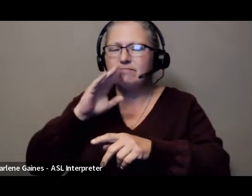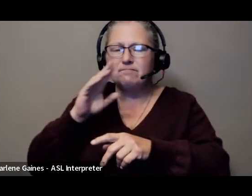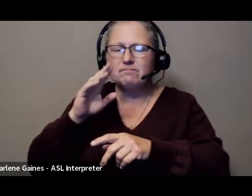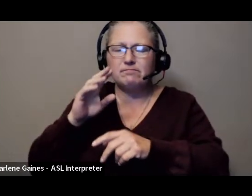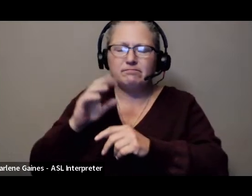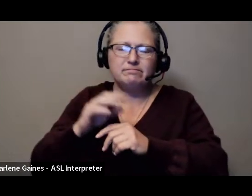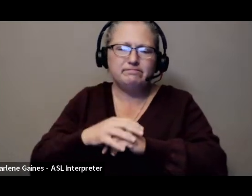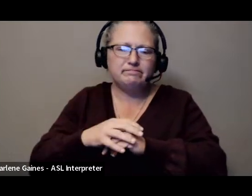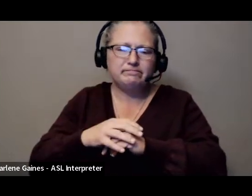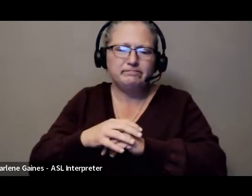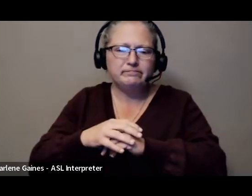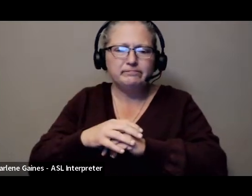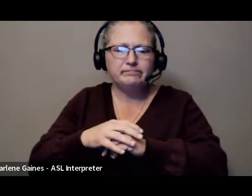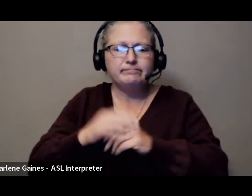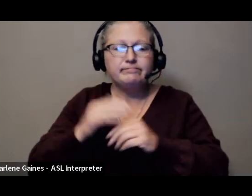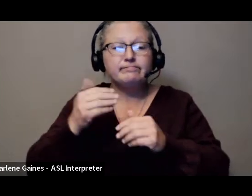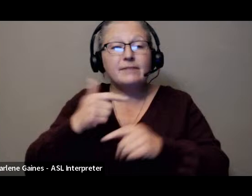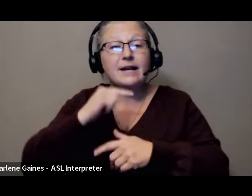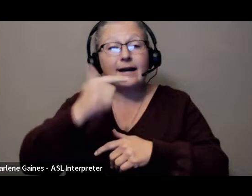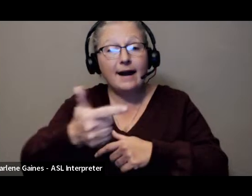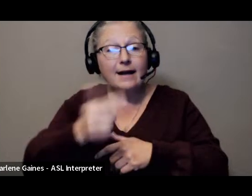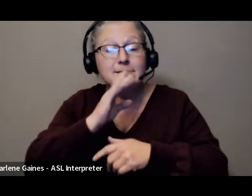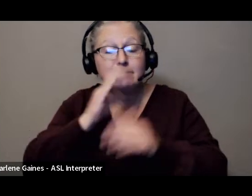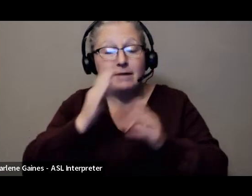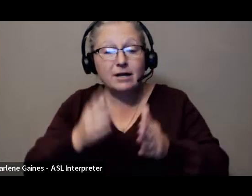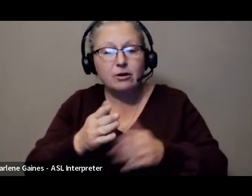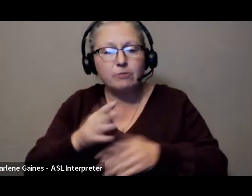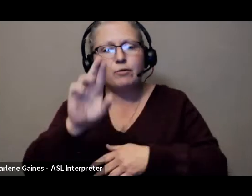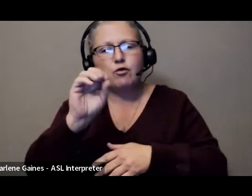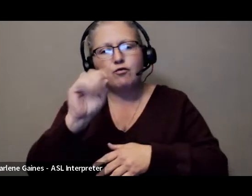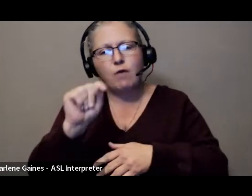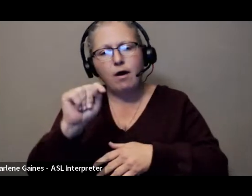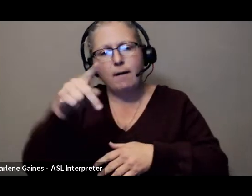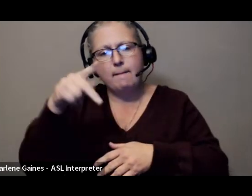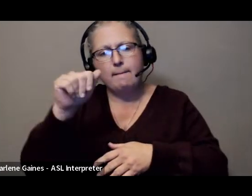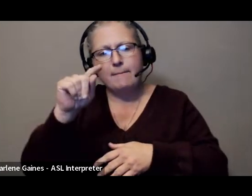Next speaker, please. Ron Patel.